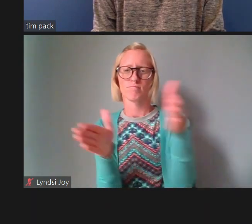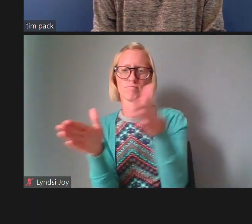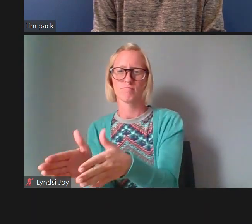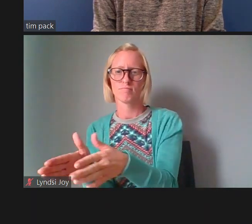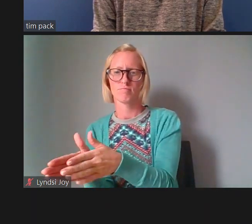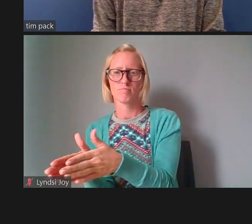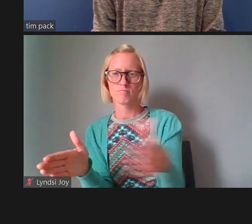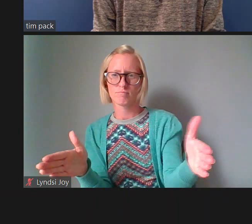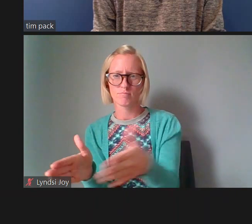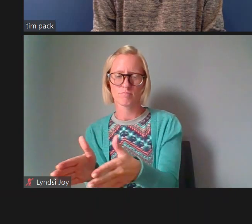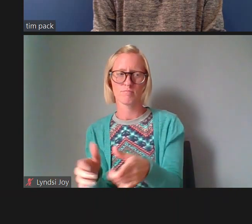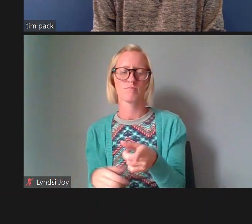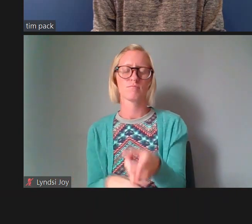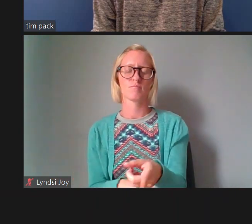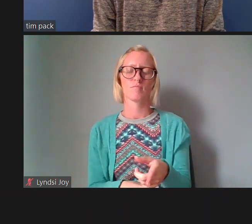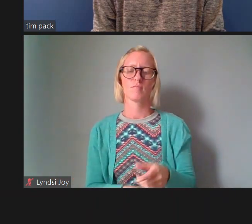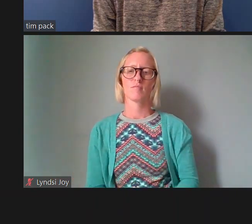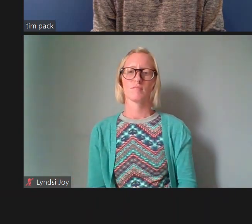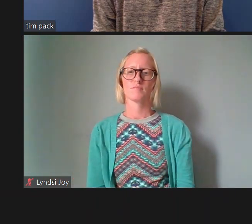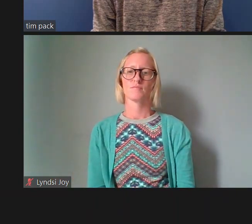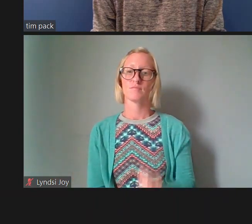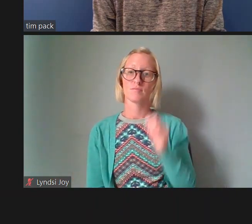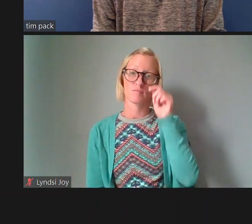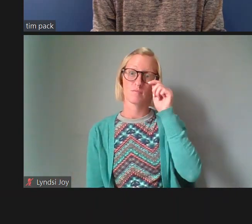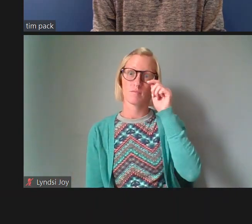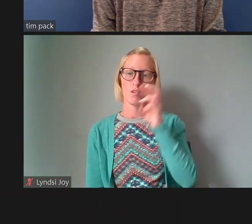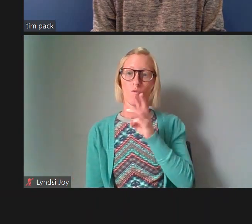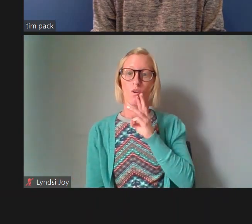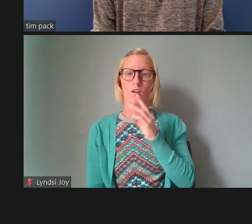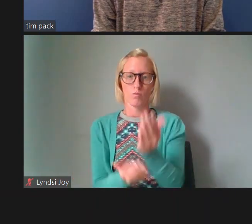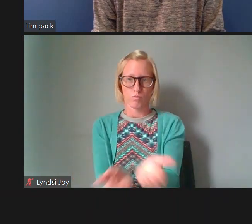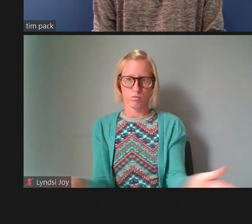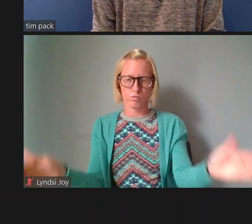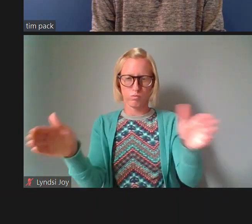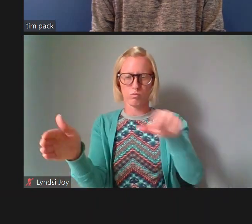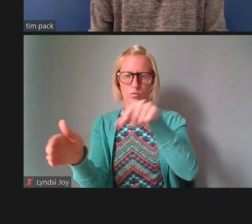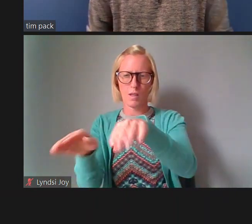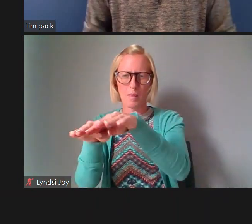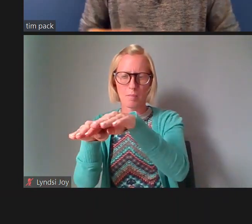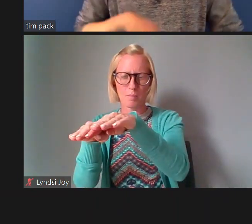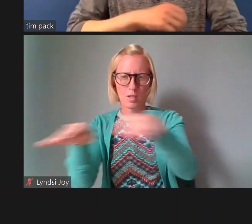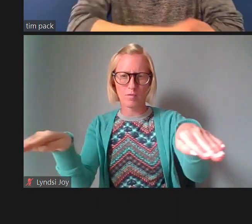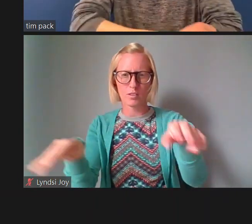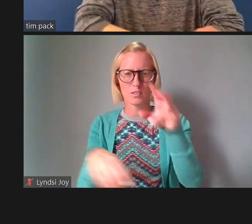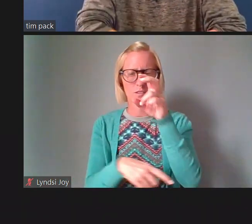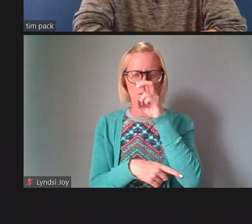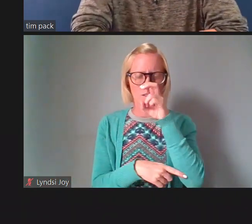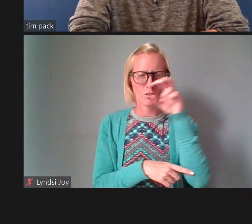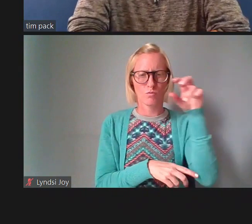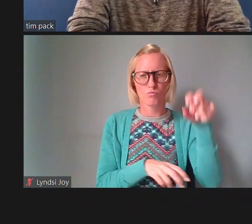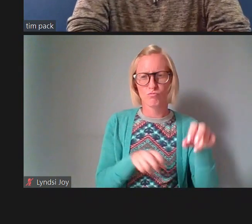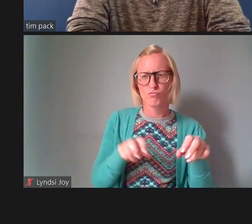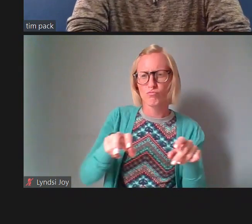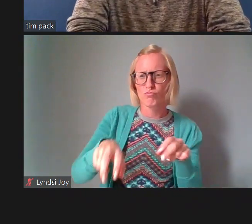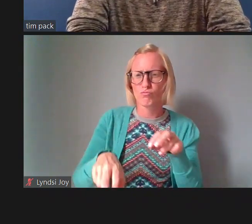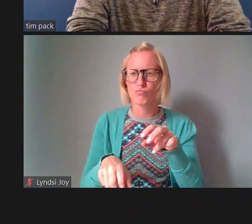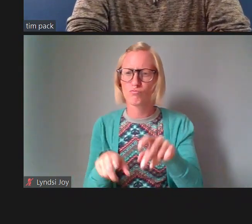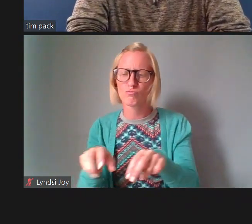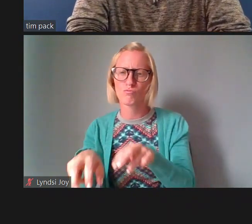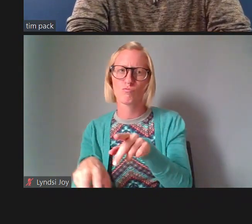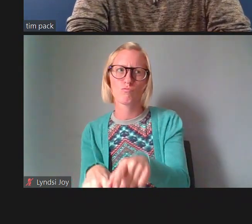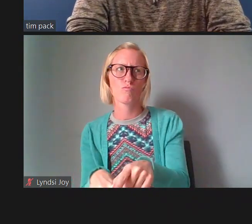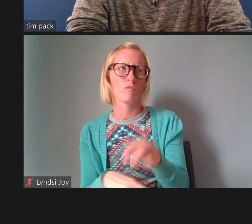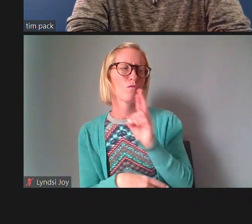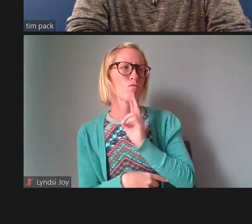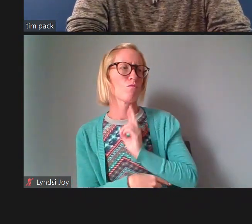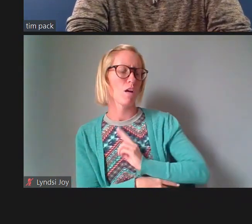There, too, jutting into the lagoon, was the platform, with insect-like figures moving near it. Ralph sketched a twining line